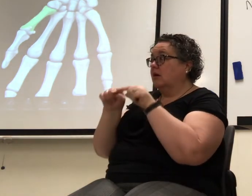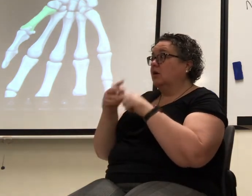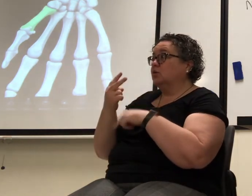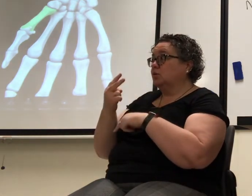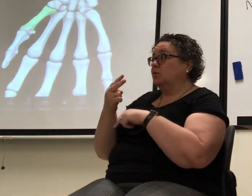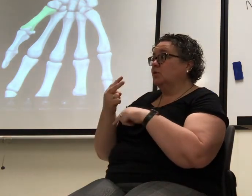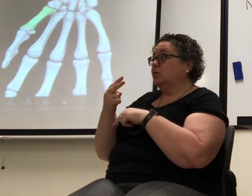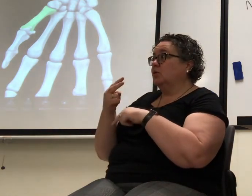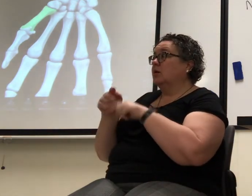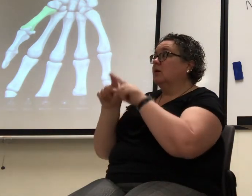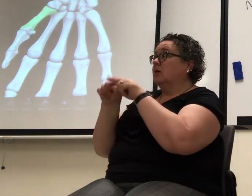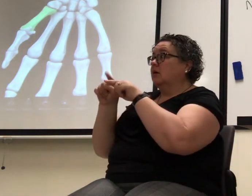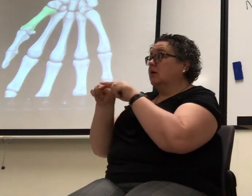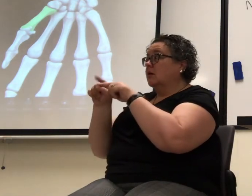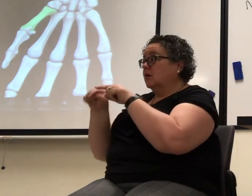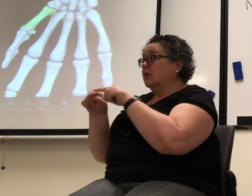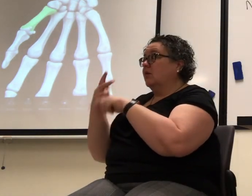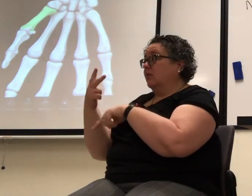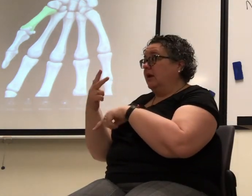3,